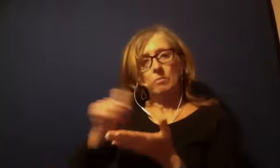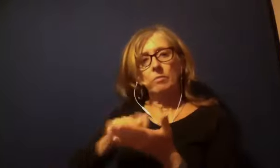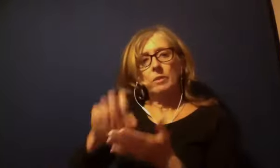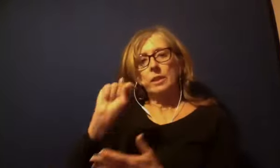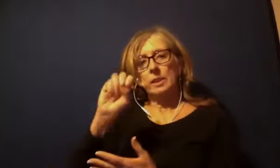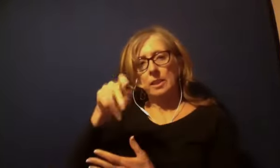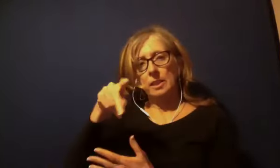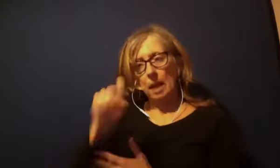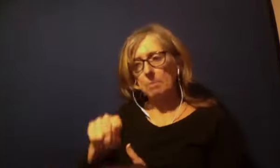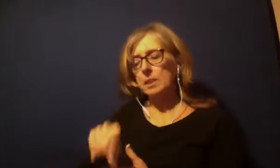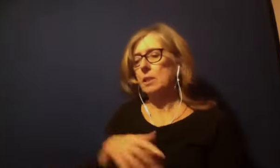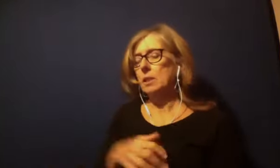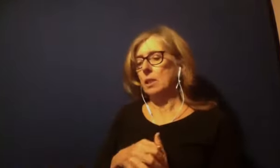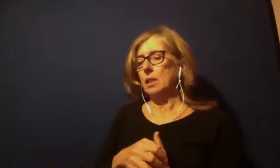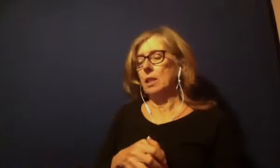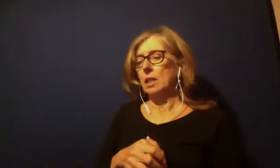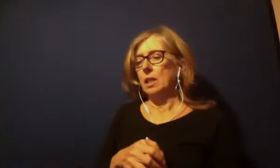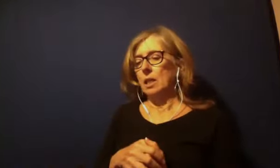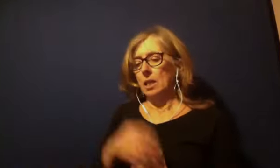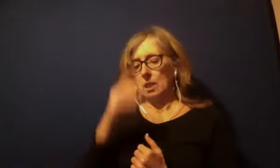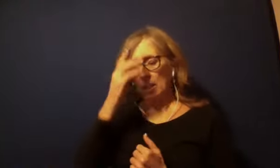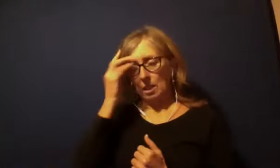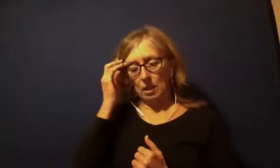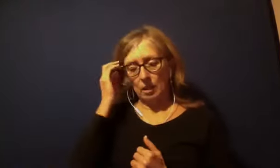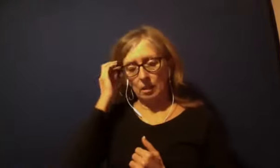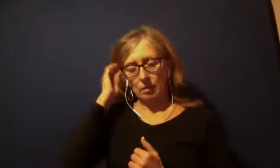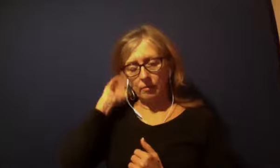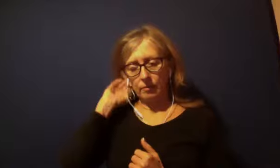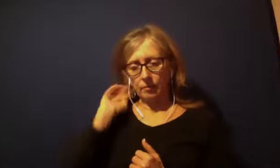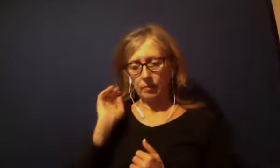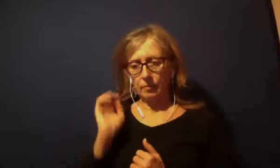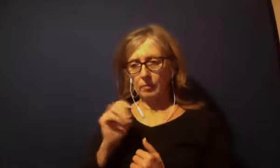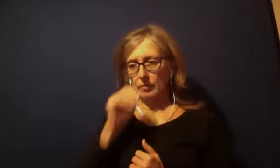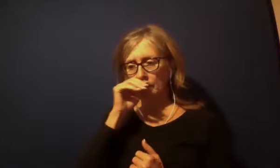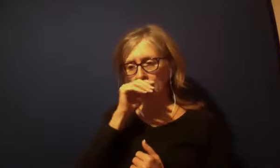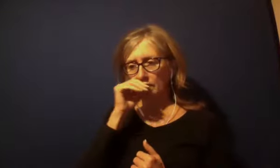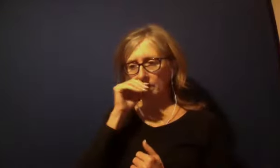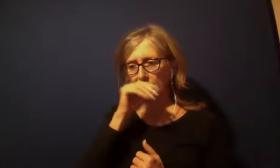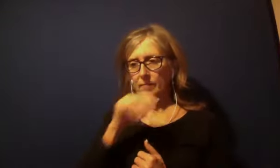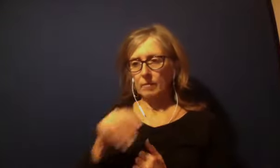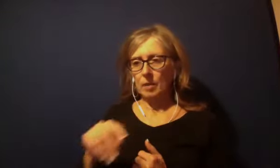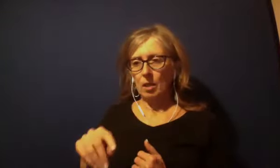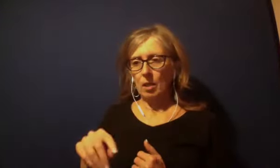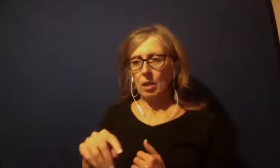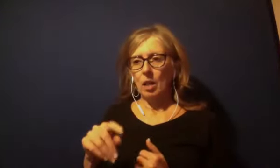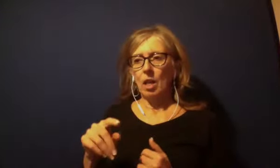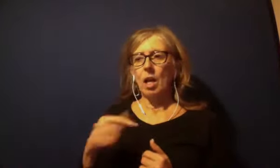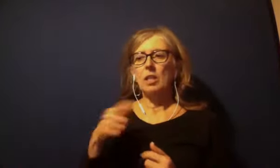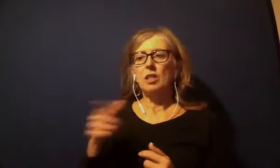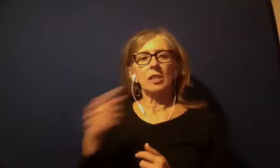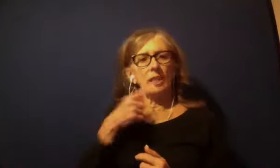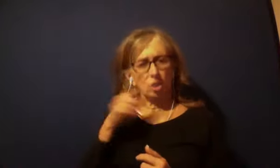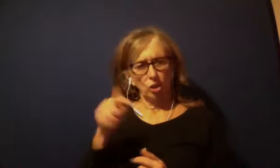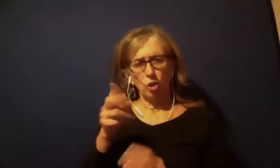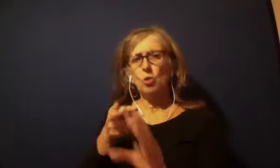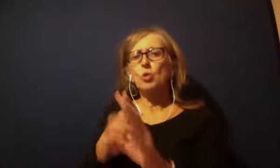service. And it was one of the things that I'd never ever experienced such effortless work before. I can